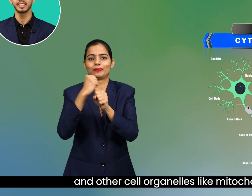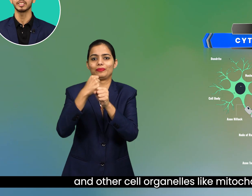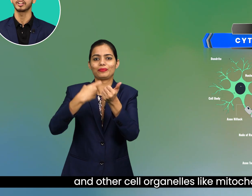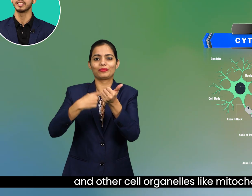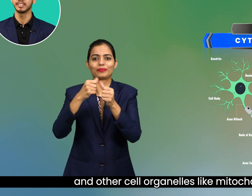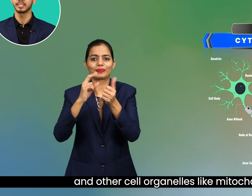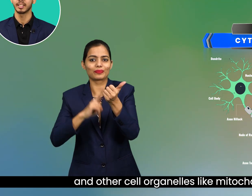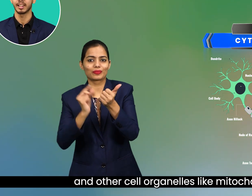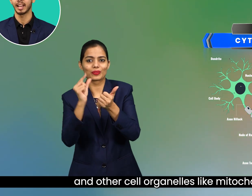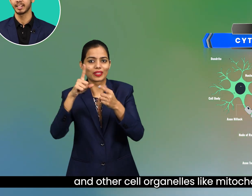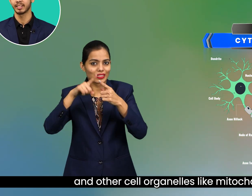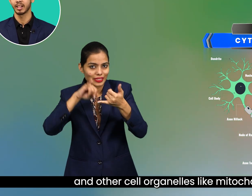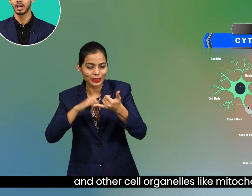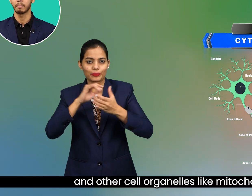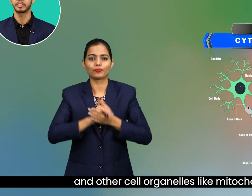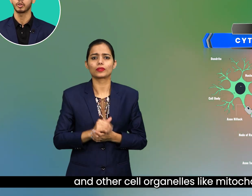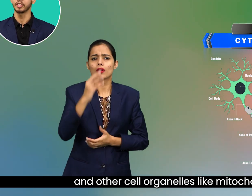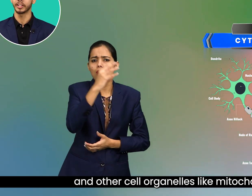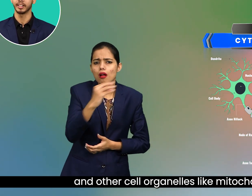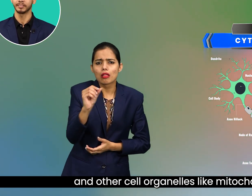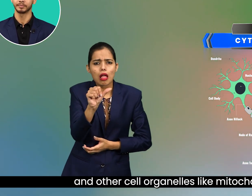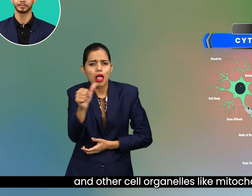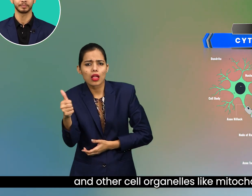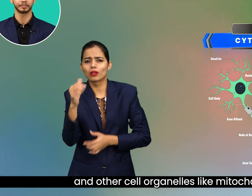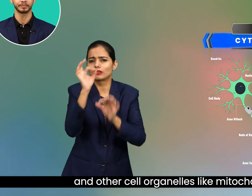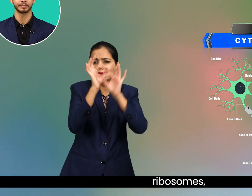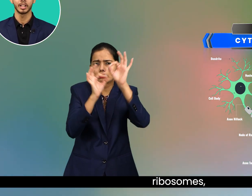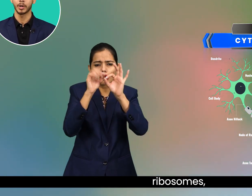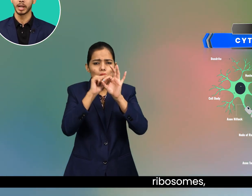and other cells organelles like mitochondria,